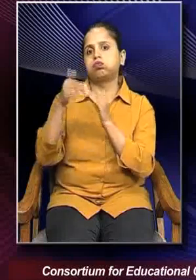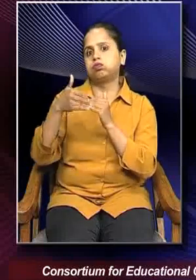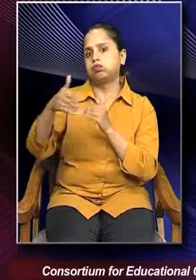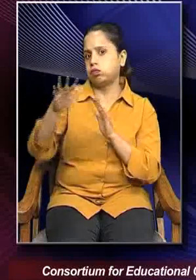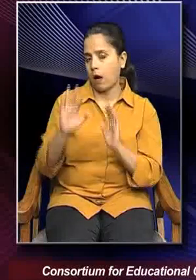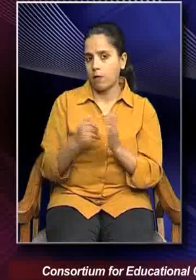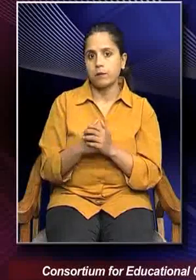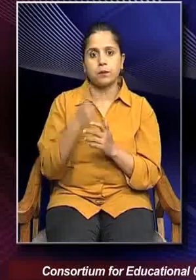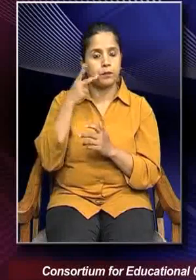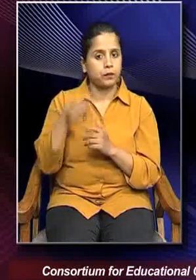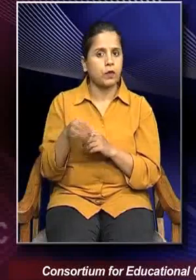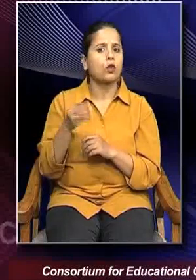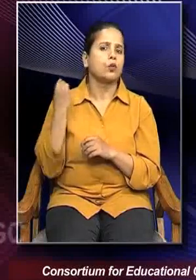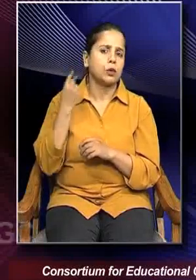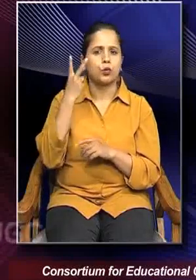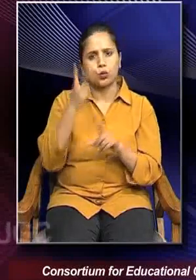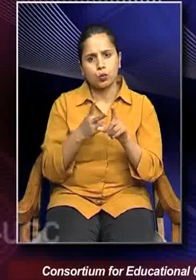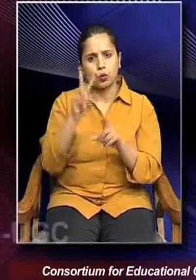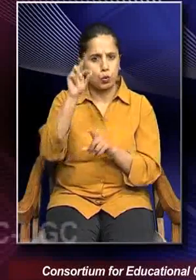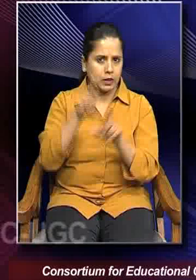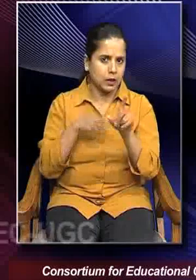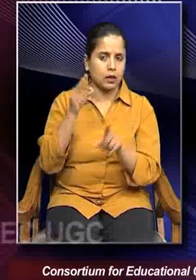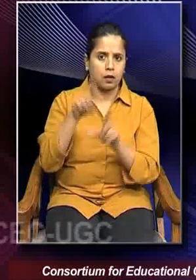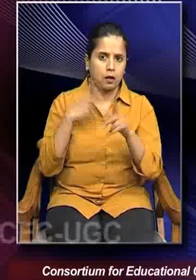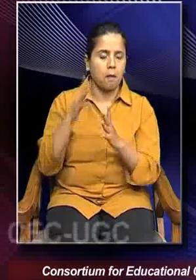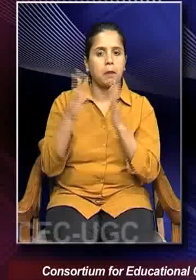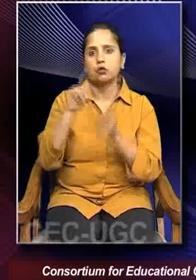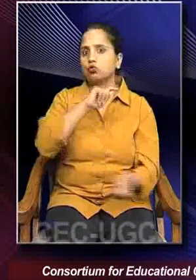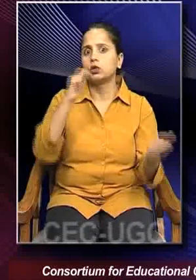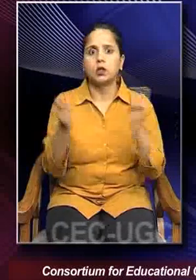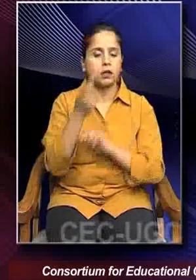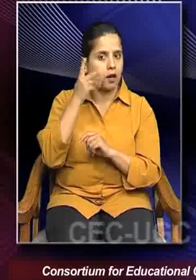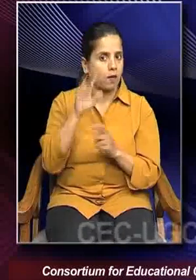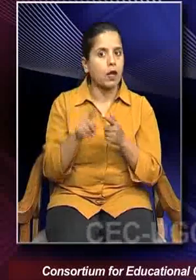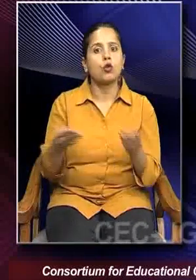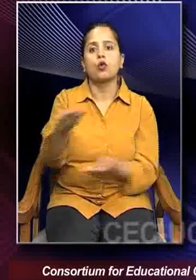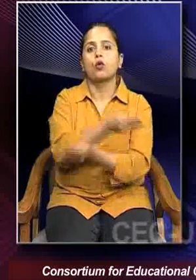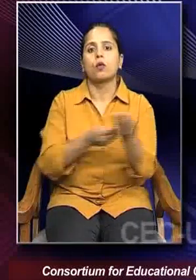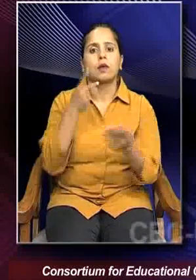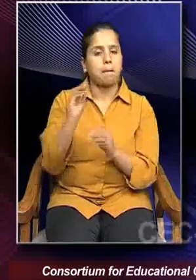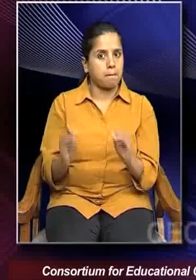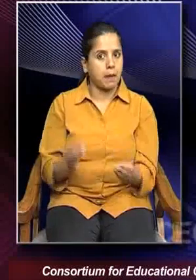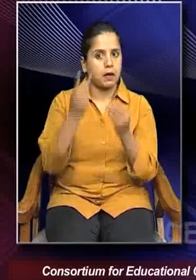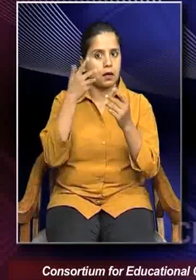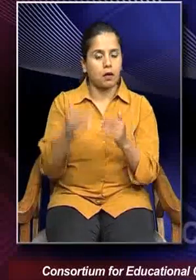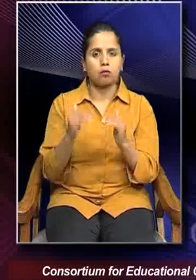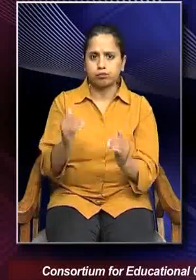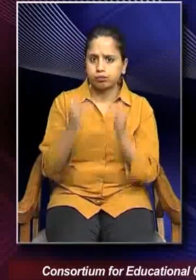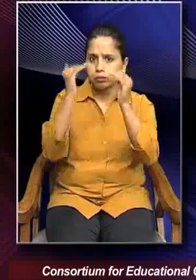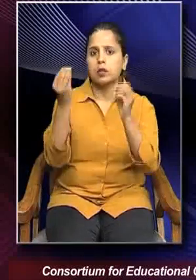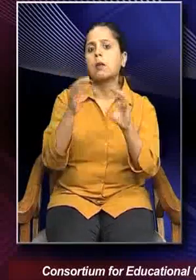and particularly during the last 2 to 3 decades there's been rapid change in the economic improvement and advancement in some